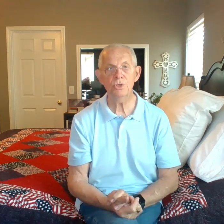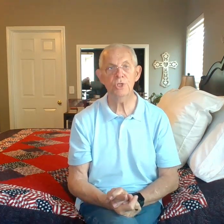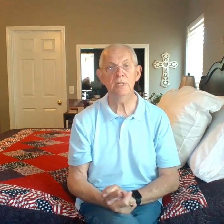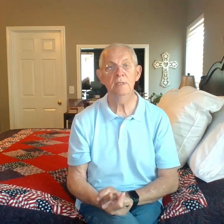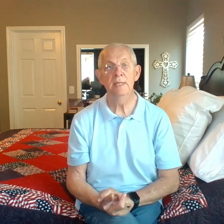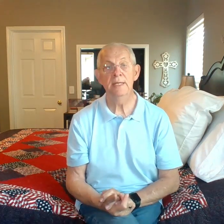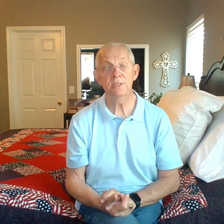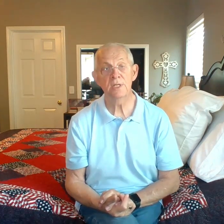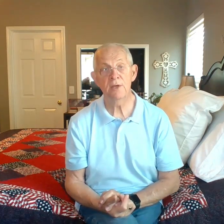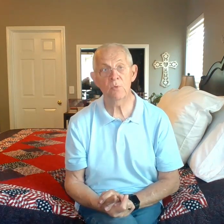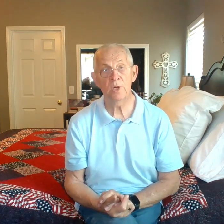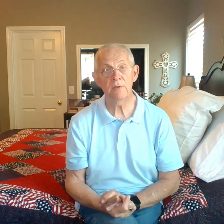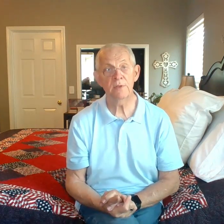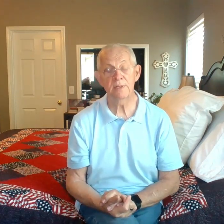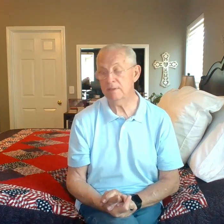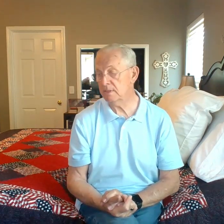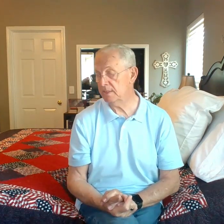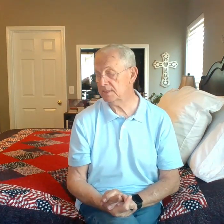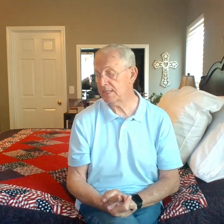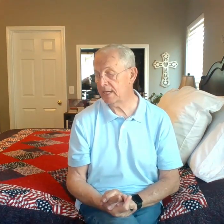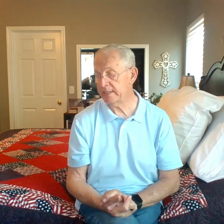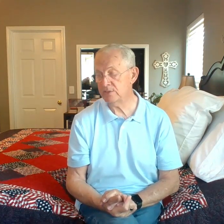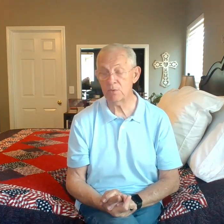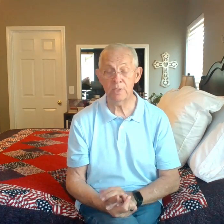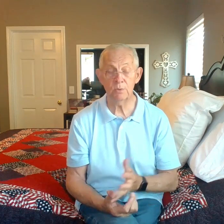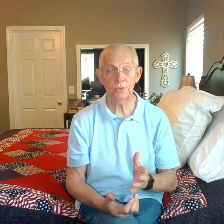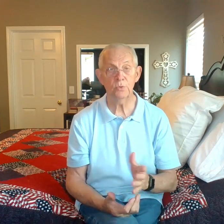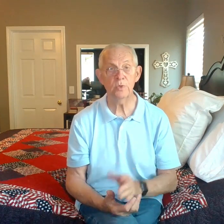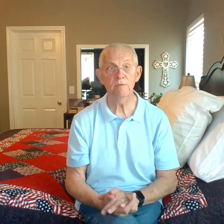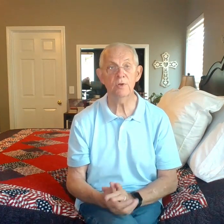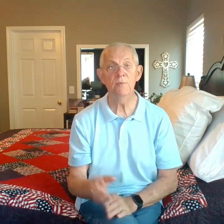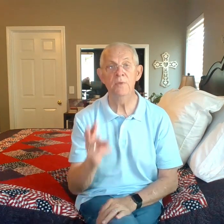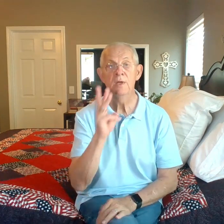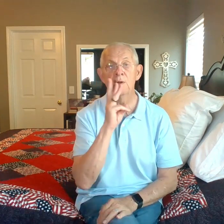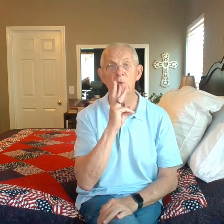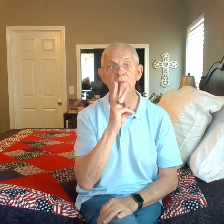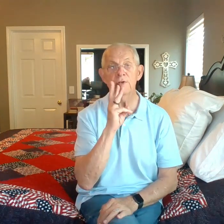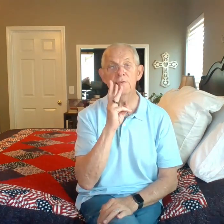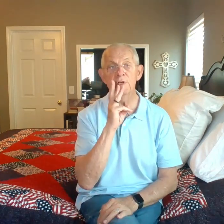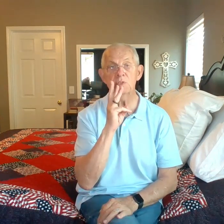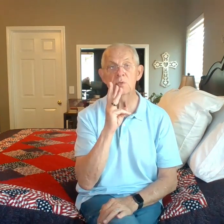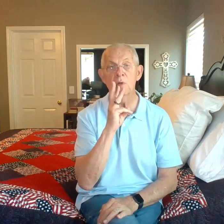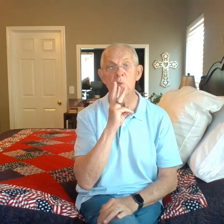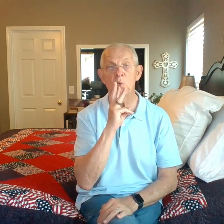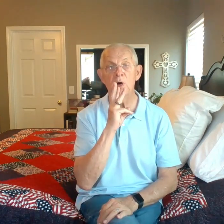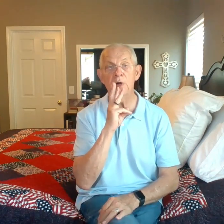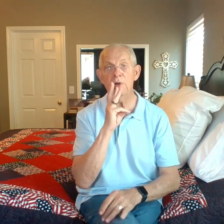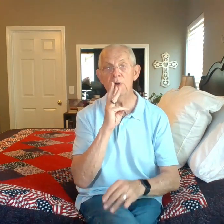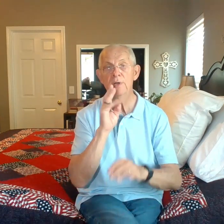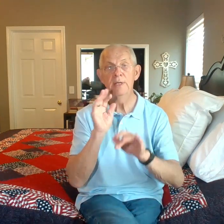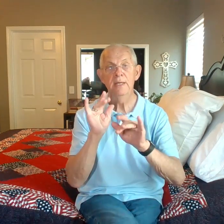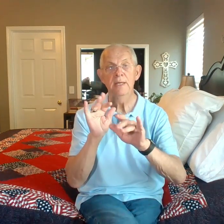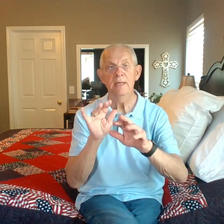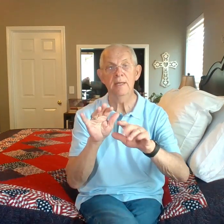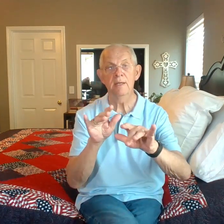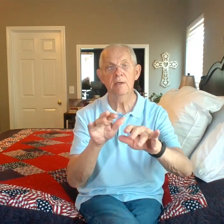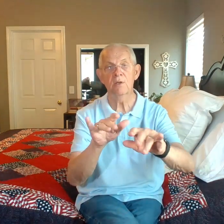Ocean is another one of the signs. Well, we'll do river. River first. Water